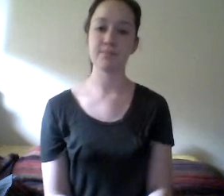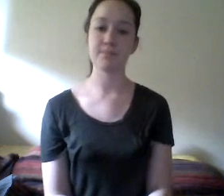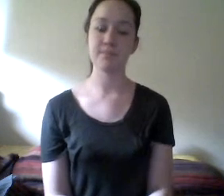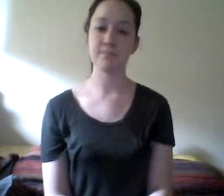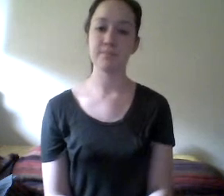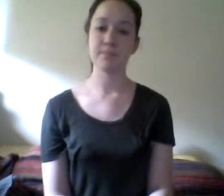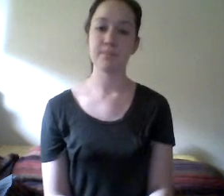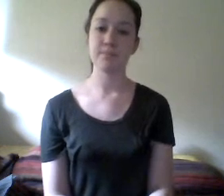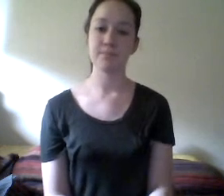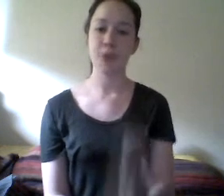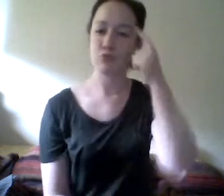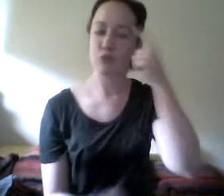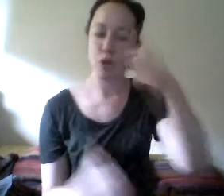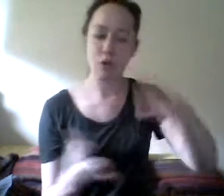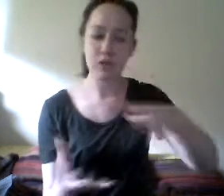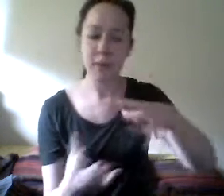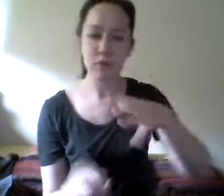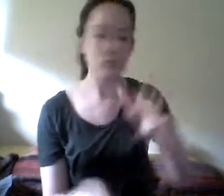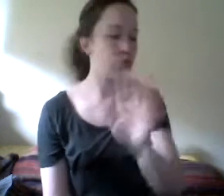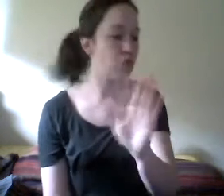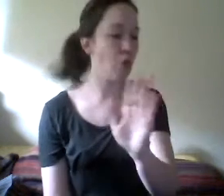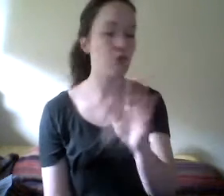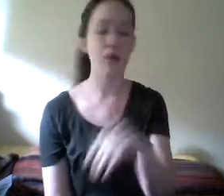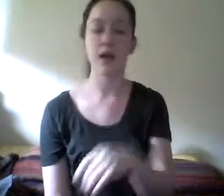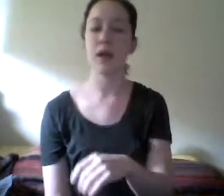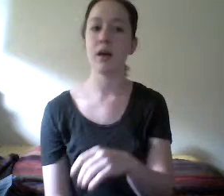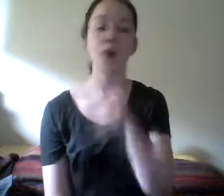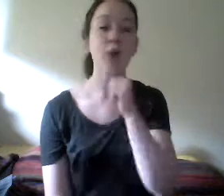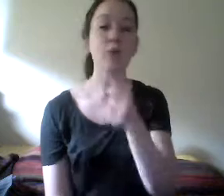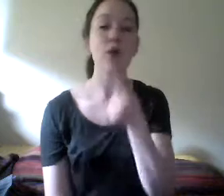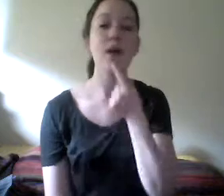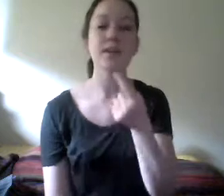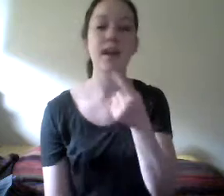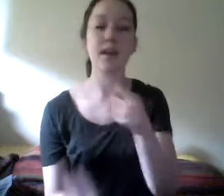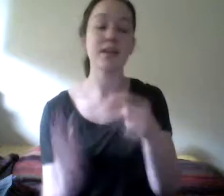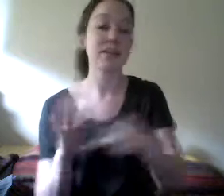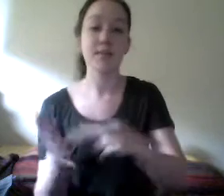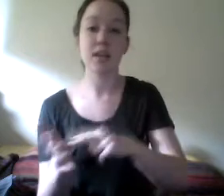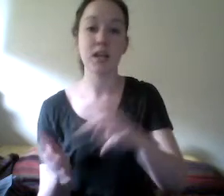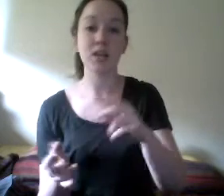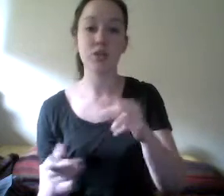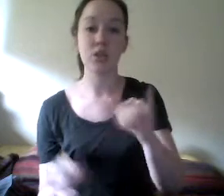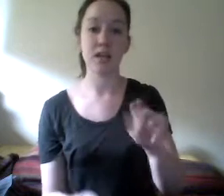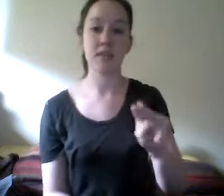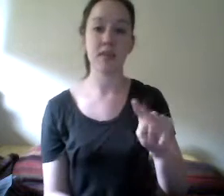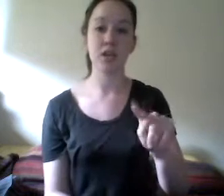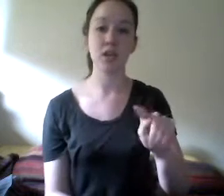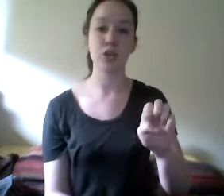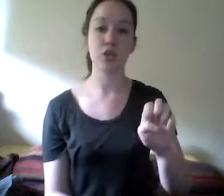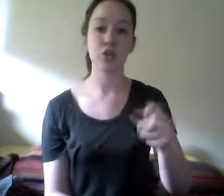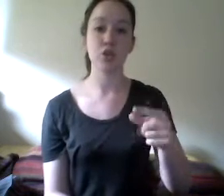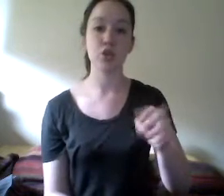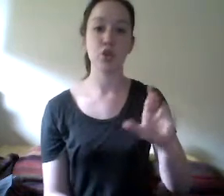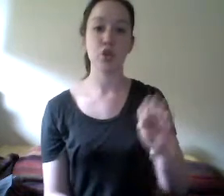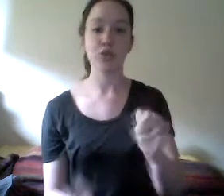Don't get confused here in my notation. I'm not saying the definition of integers are losses or debts. I'm